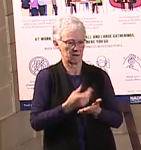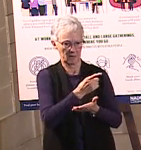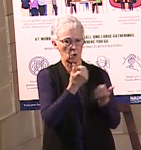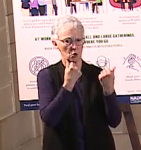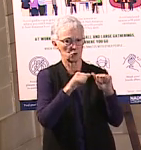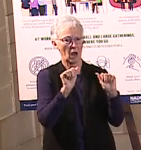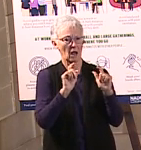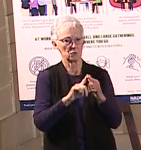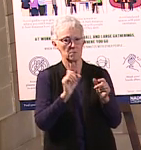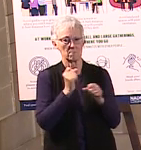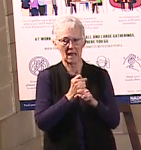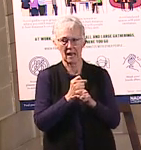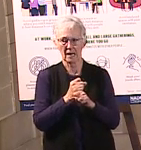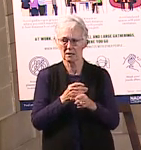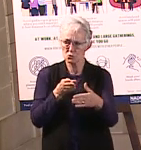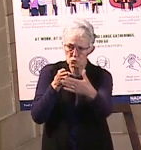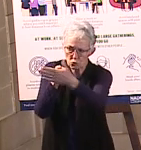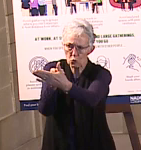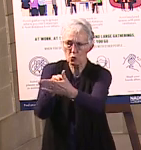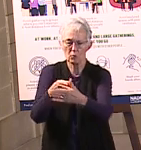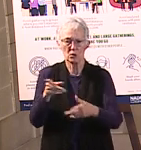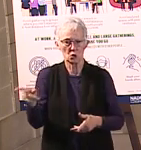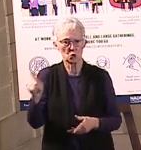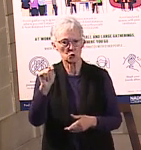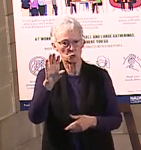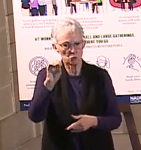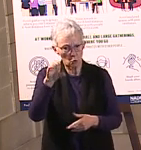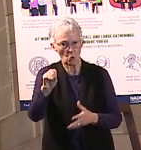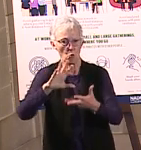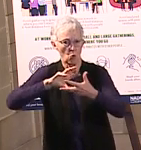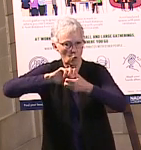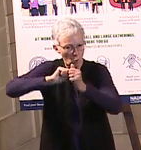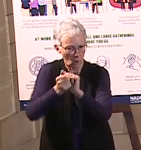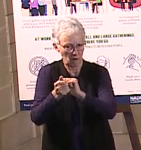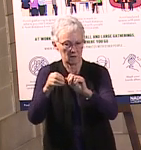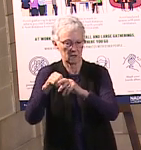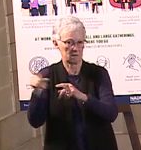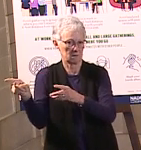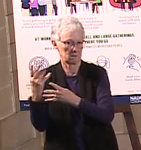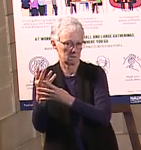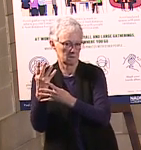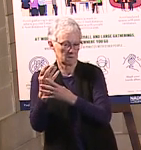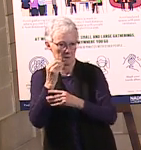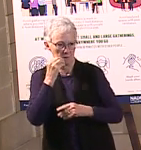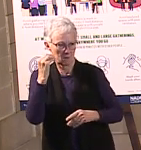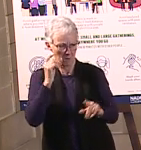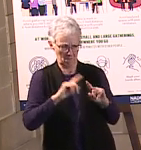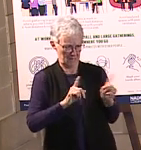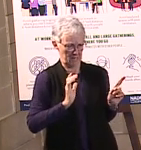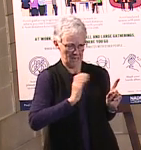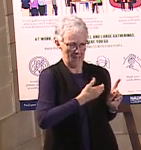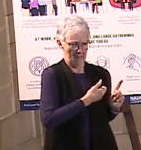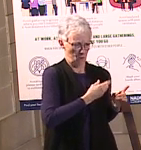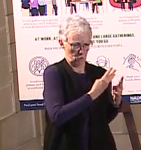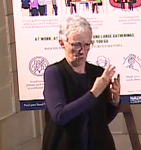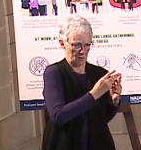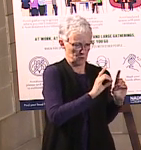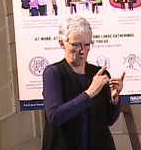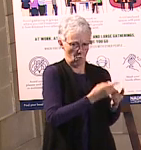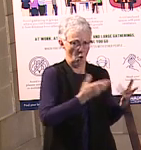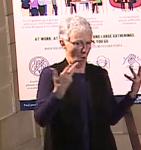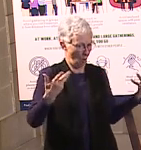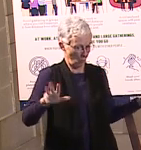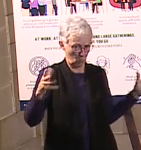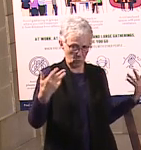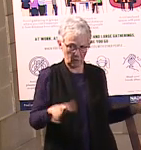about overcrowding, but our Department of Corrections had been making a number of steps to address the issues long before the ACLU even launched